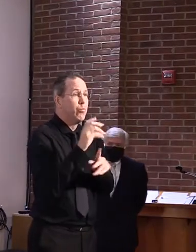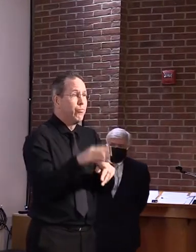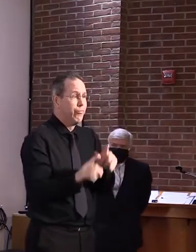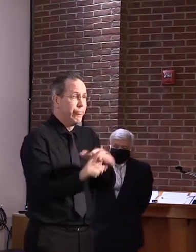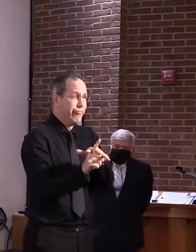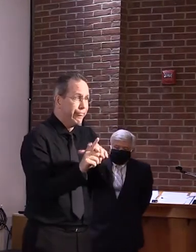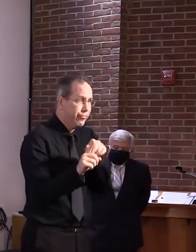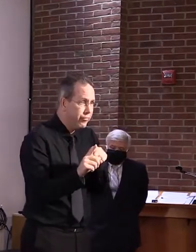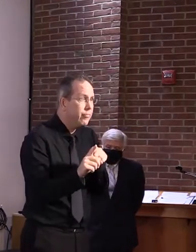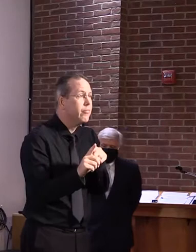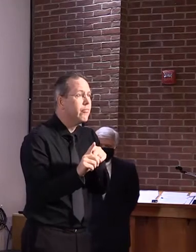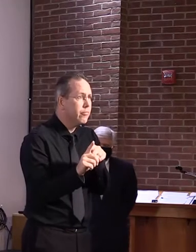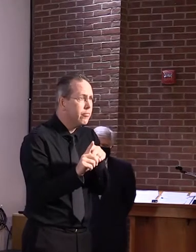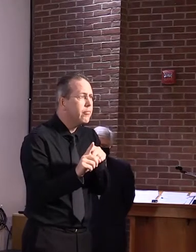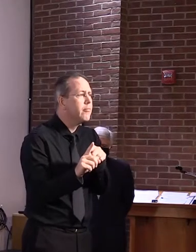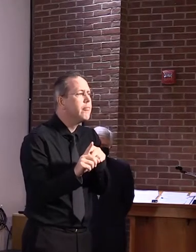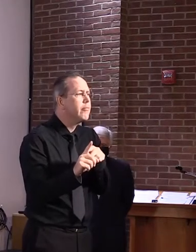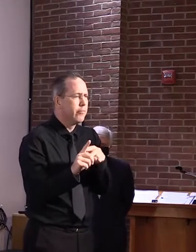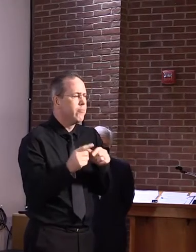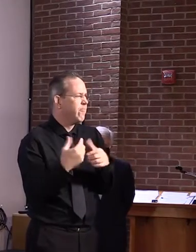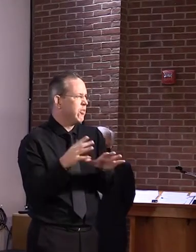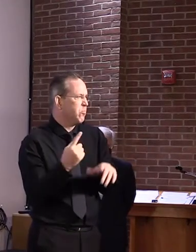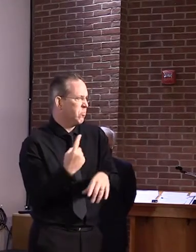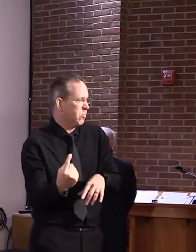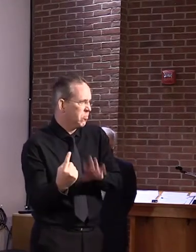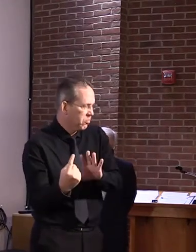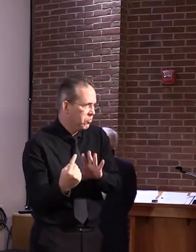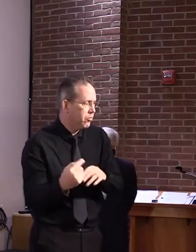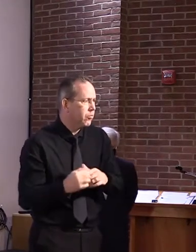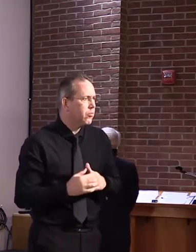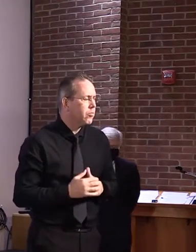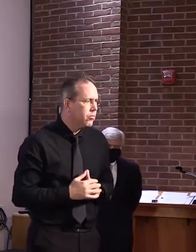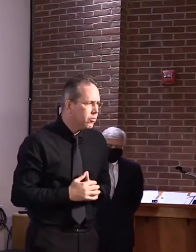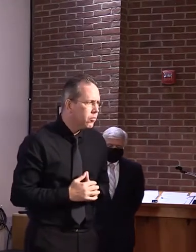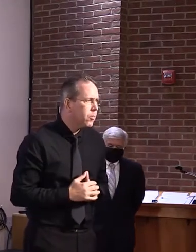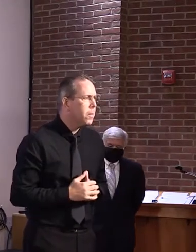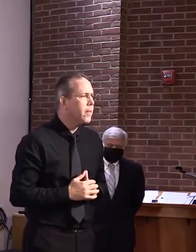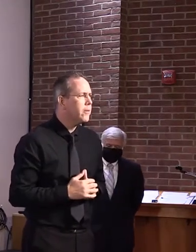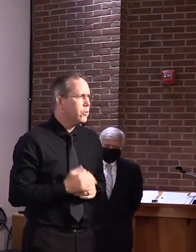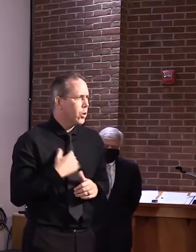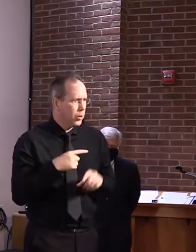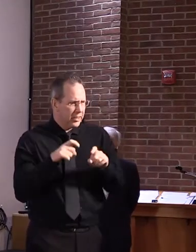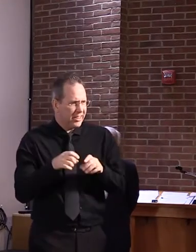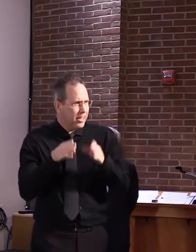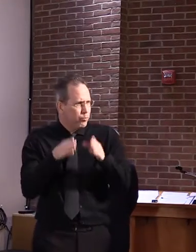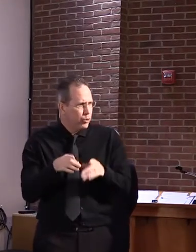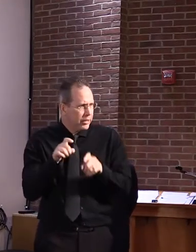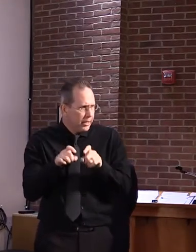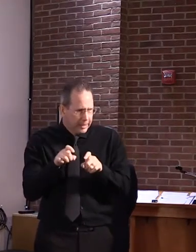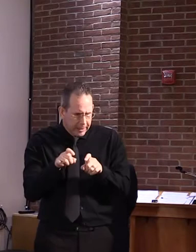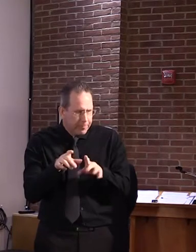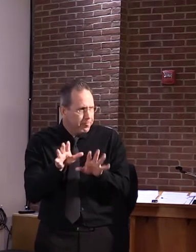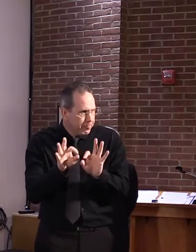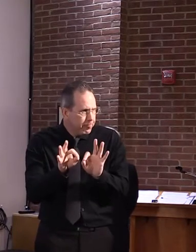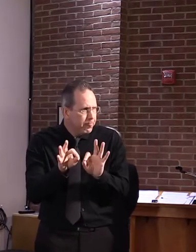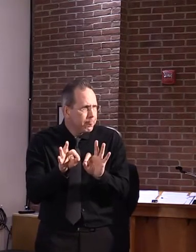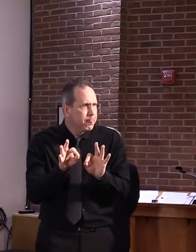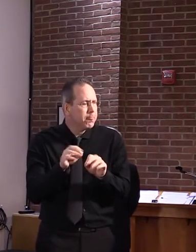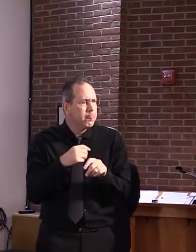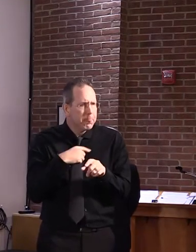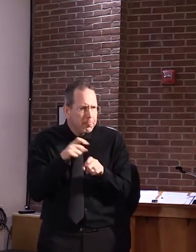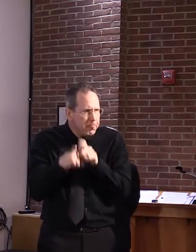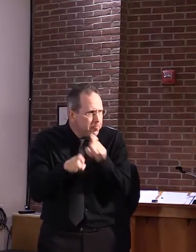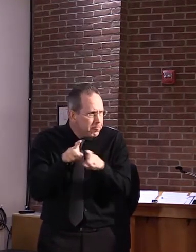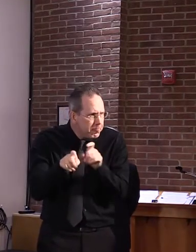that's a new patient. So there are testing protocols in place for those patients, and there are quarantine protocols in place for